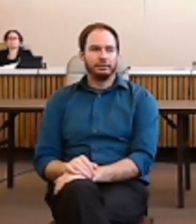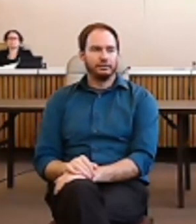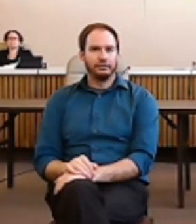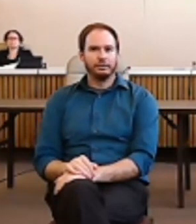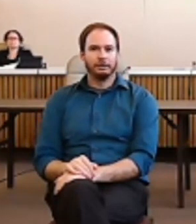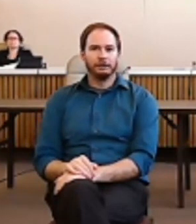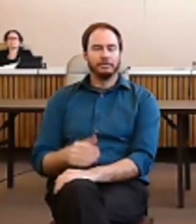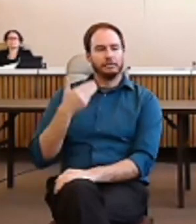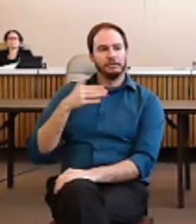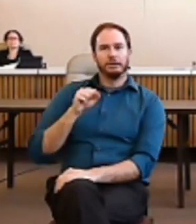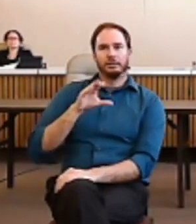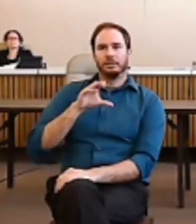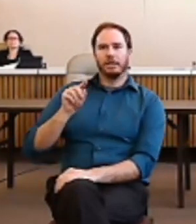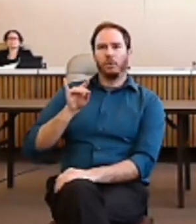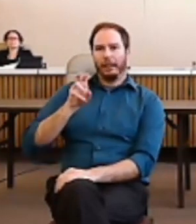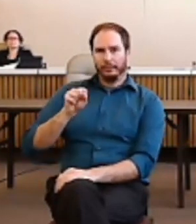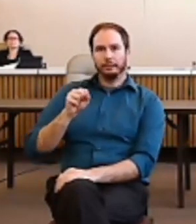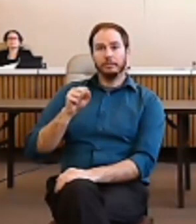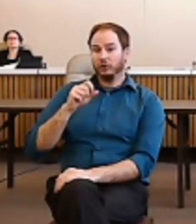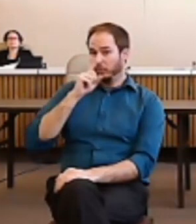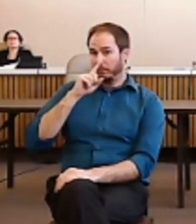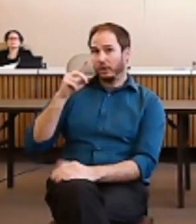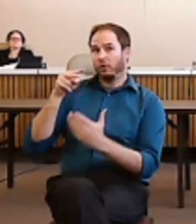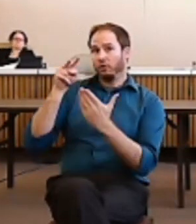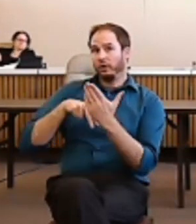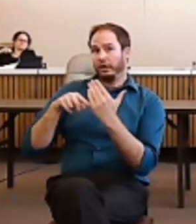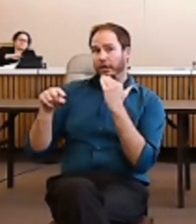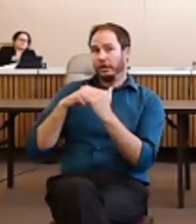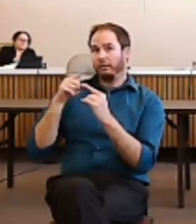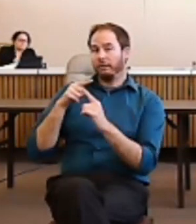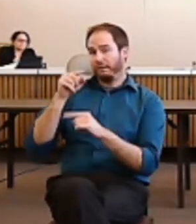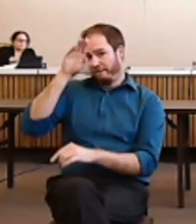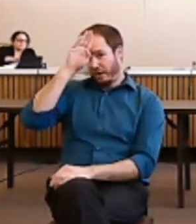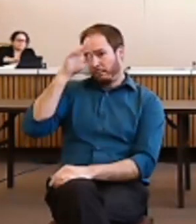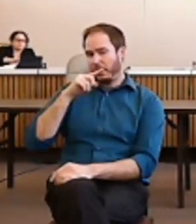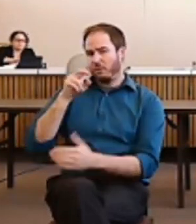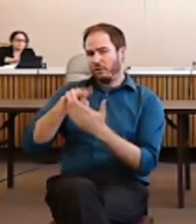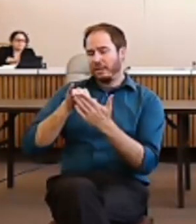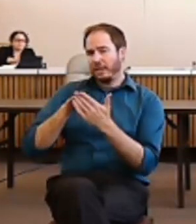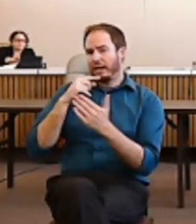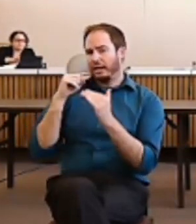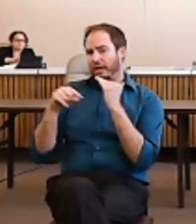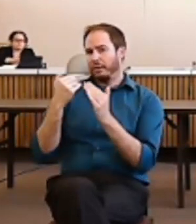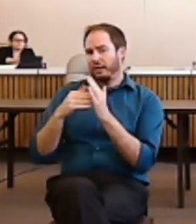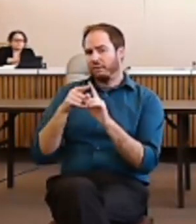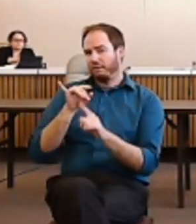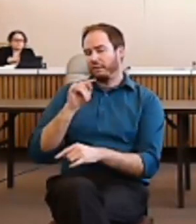My name is Scott Williams. I just wanted, if you could read the email from the fire marshal one more time.